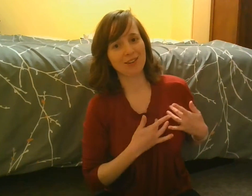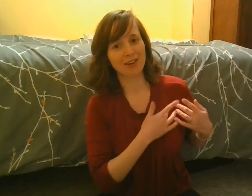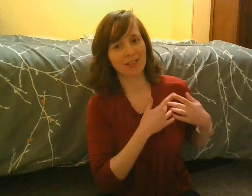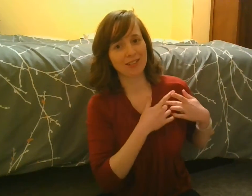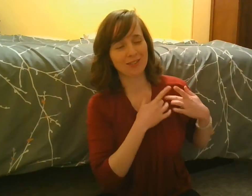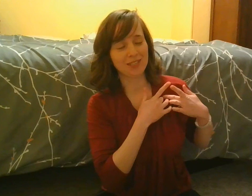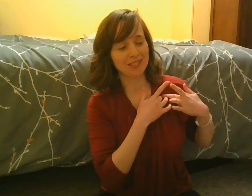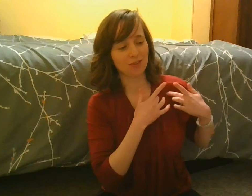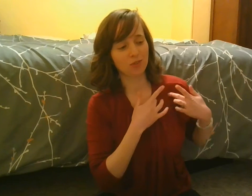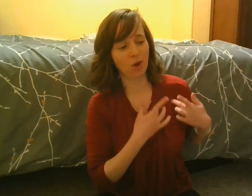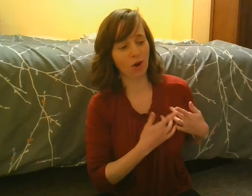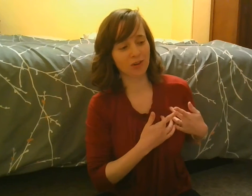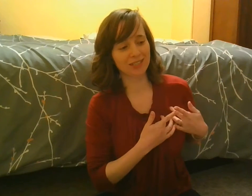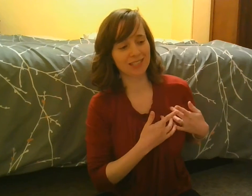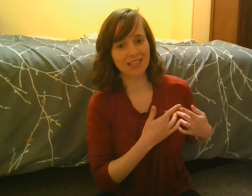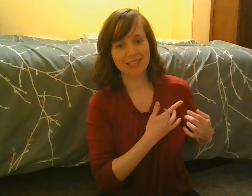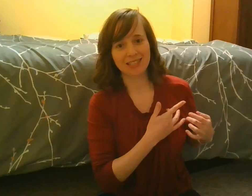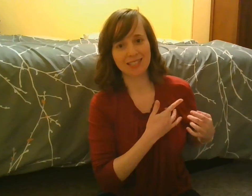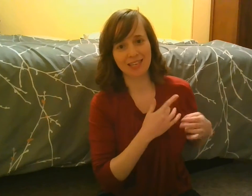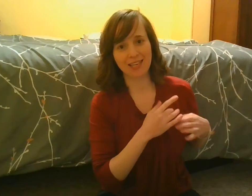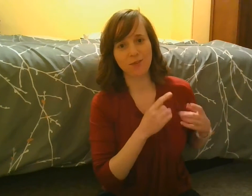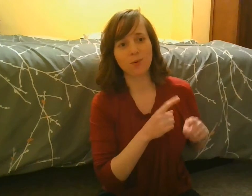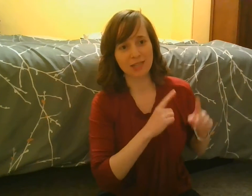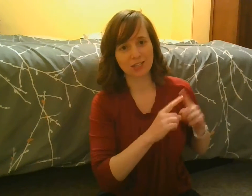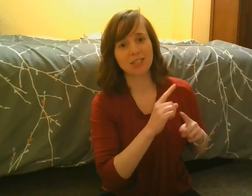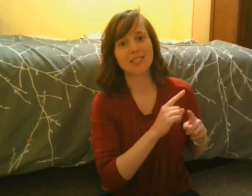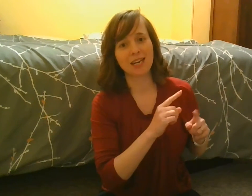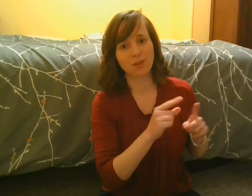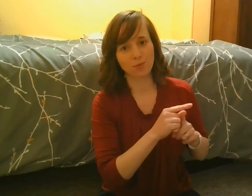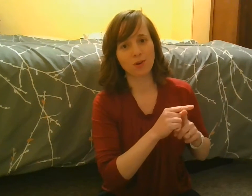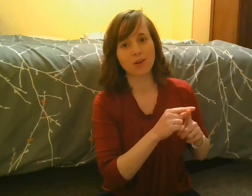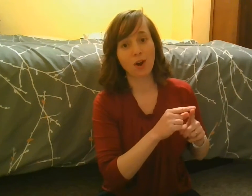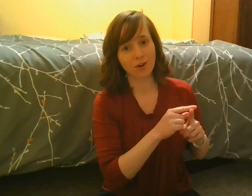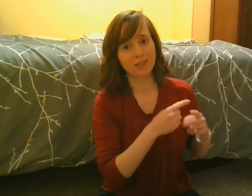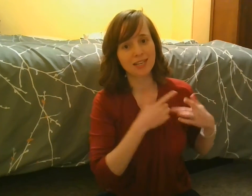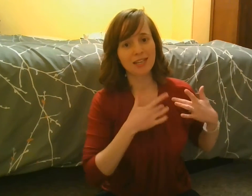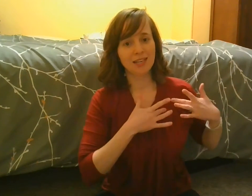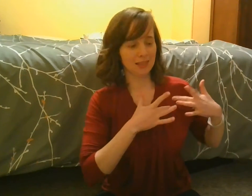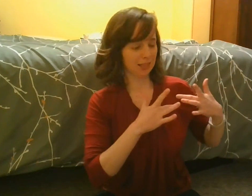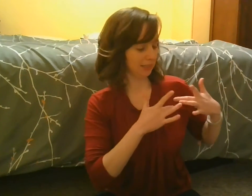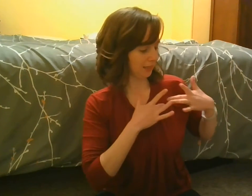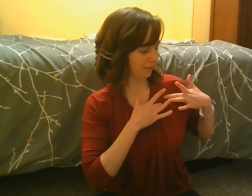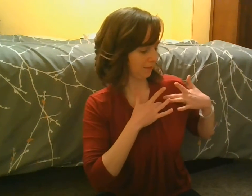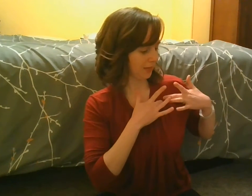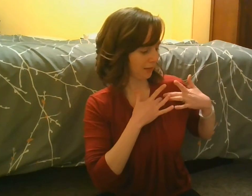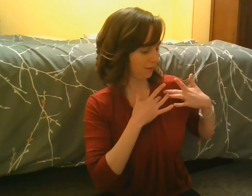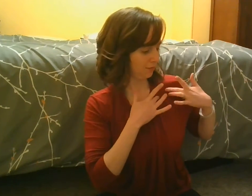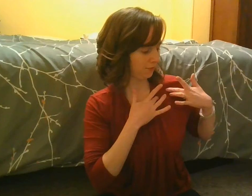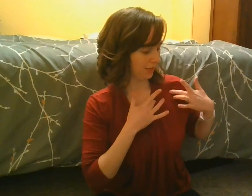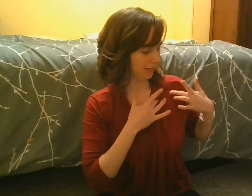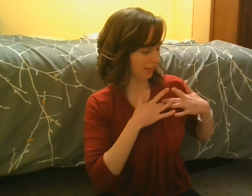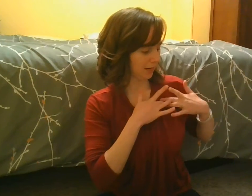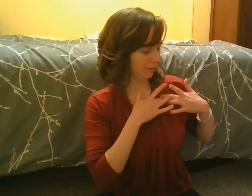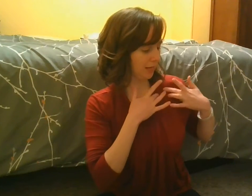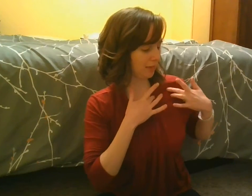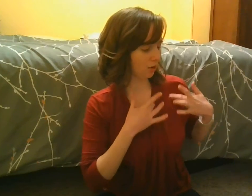down. So this is also heart. This is like if you were to actually sign the word heart. it's kind of making the heart